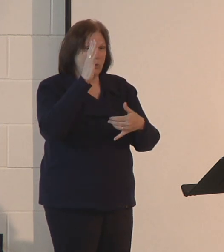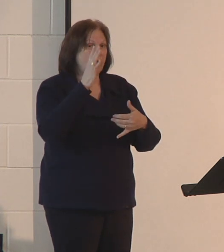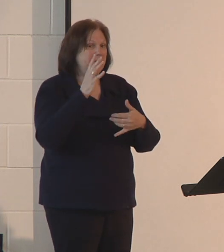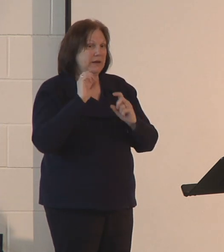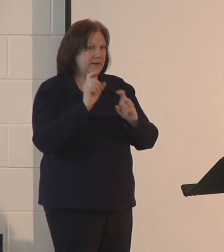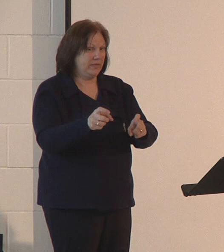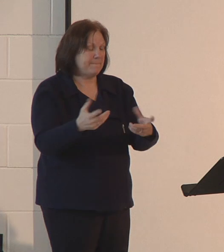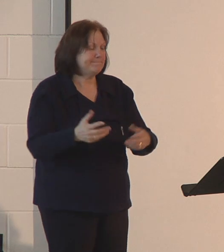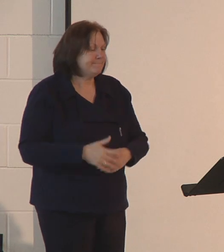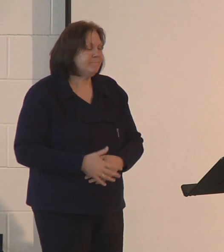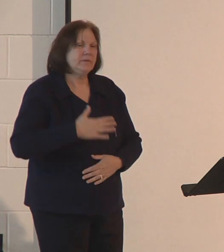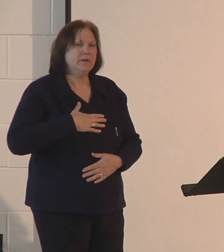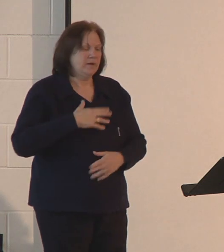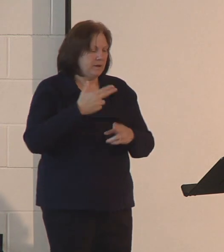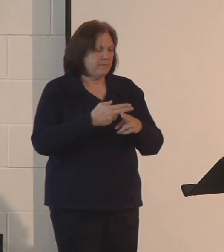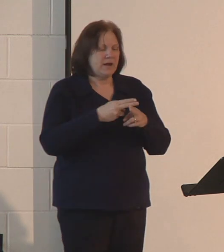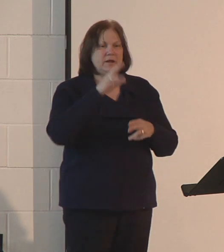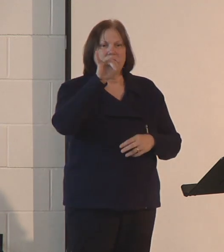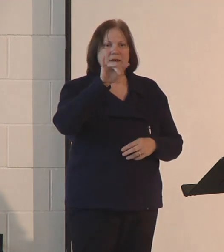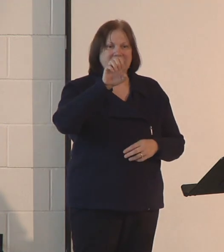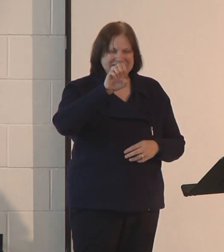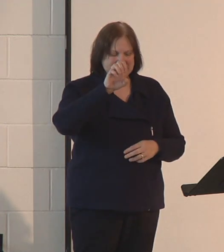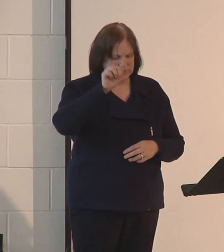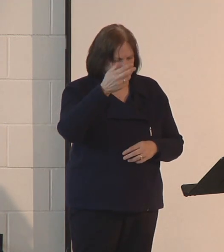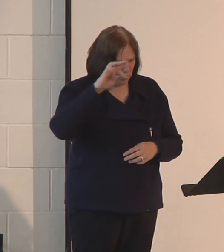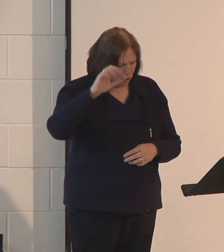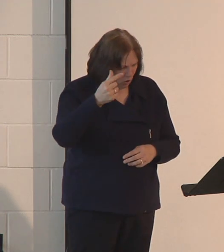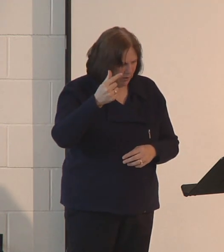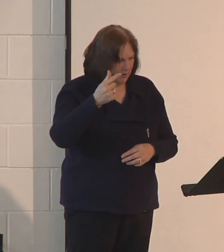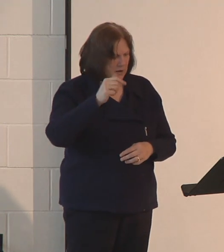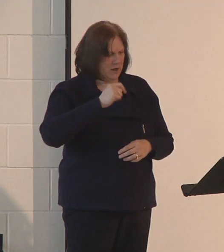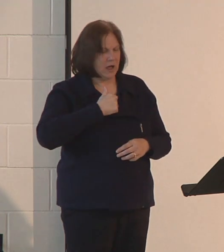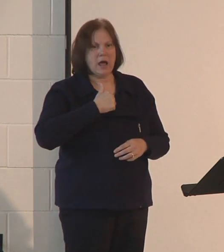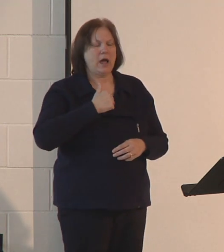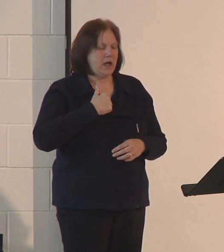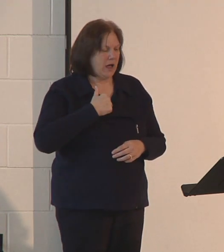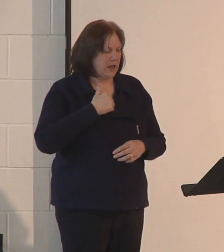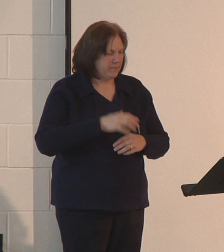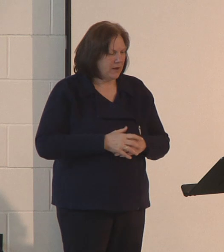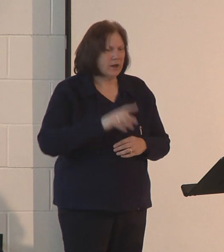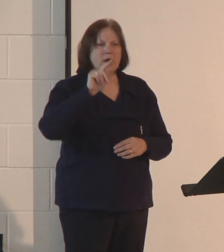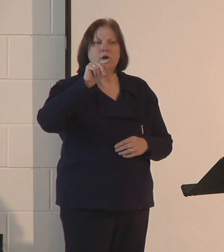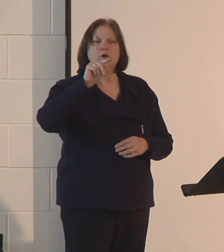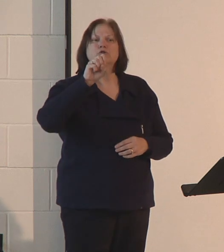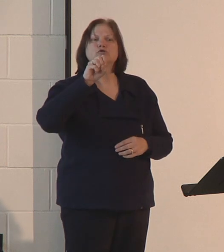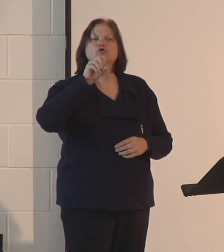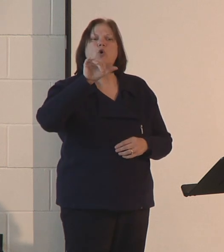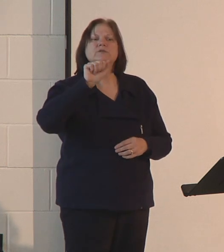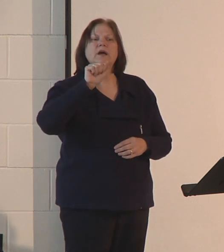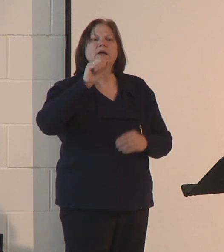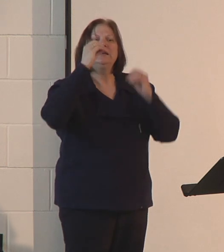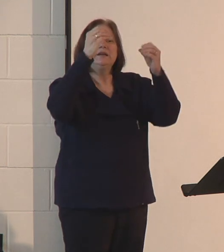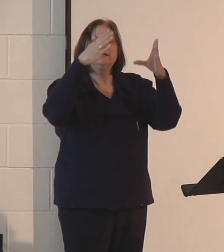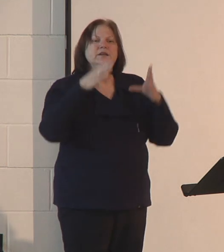them. My name is Si Pa Va. I am a TOSA, and then that's an acronym for Teachers on